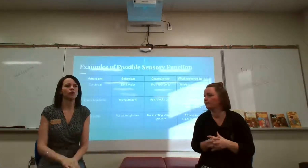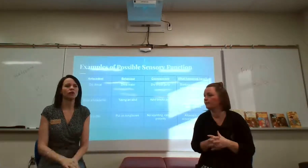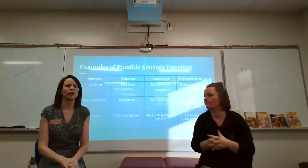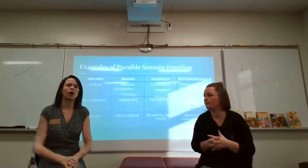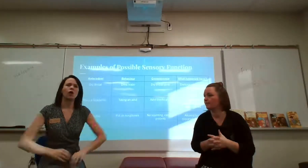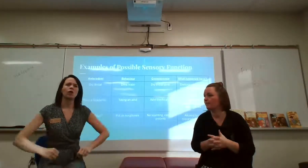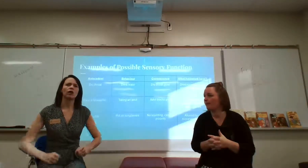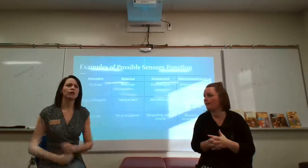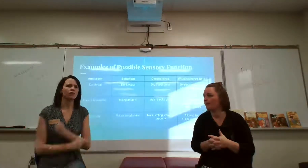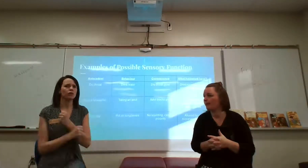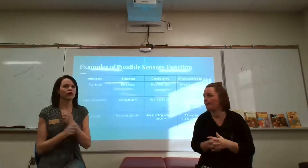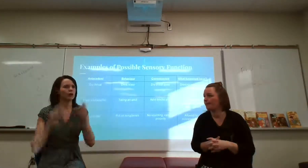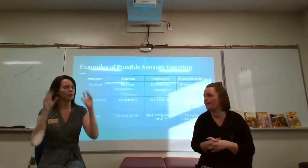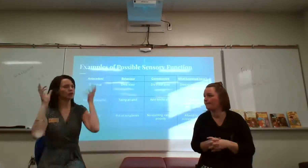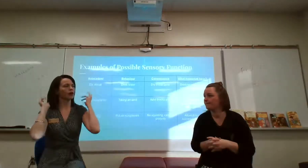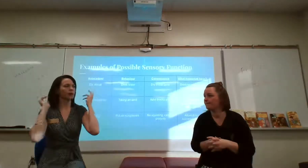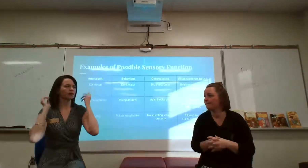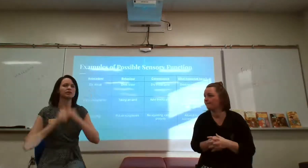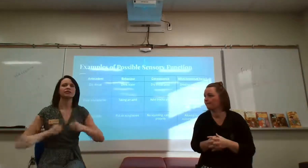like, well, we come up with a hypothesis and then we